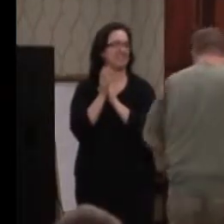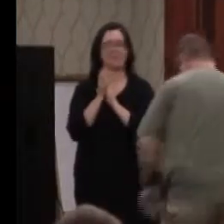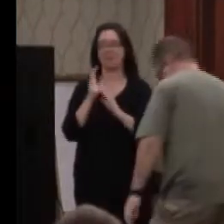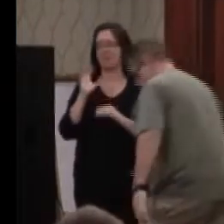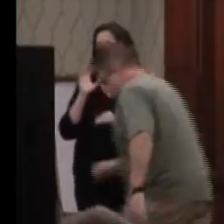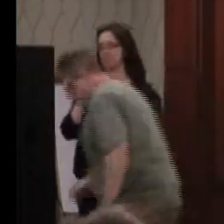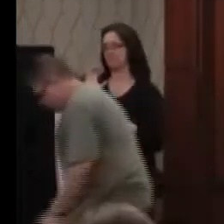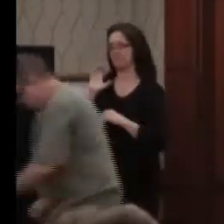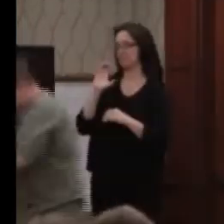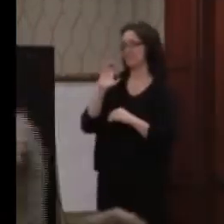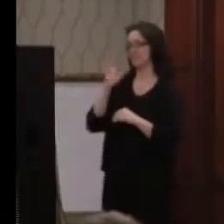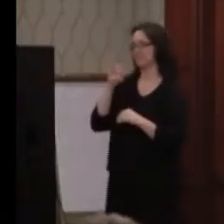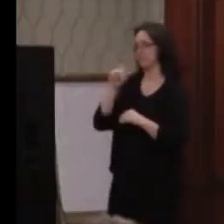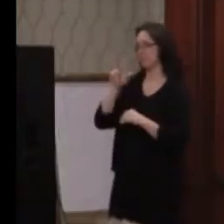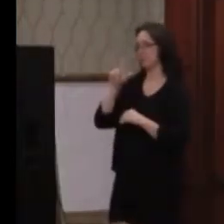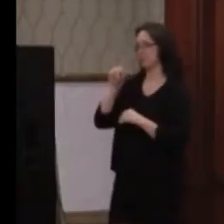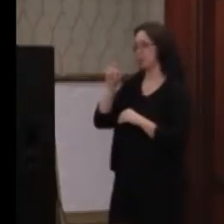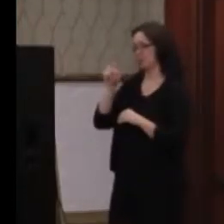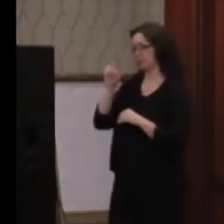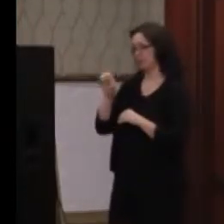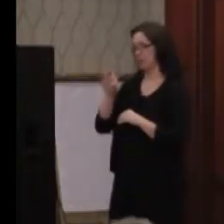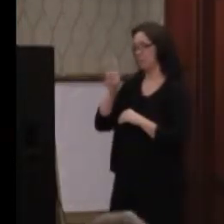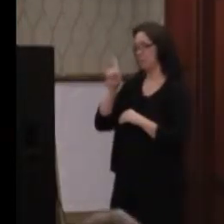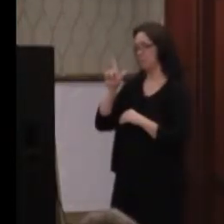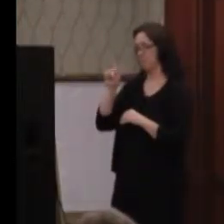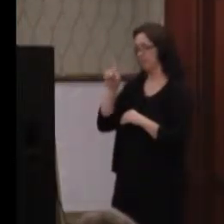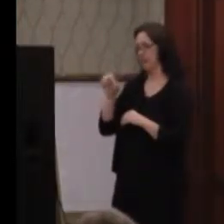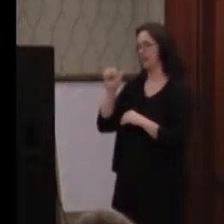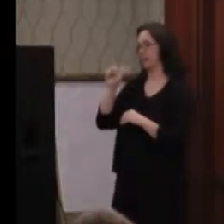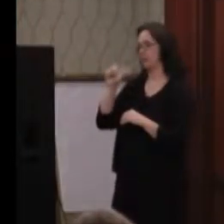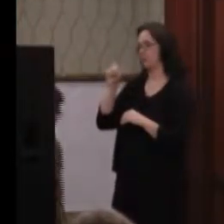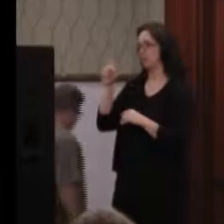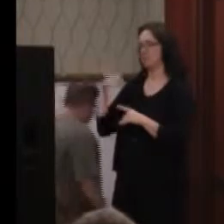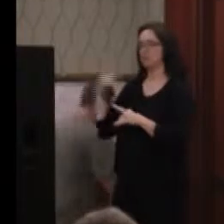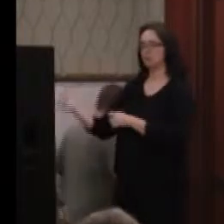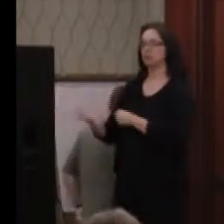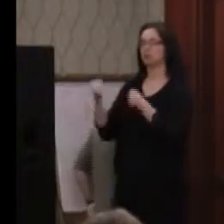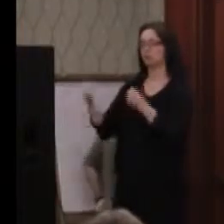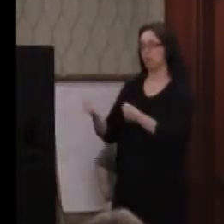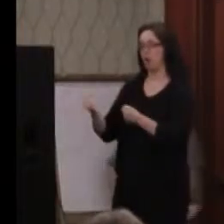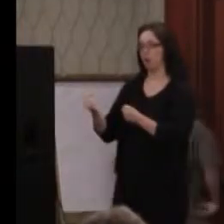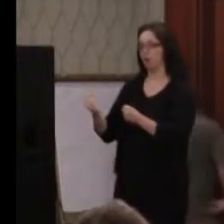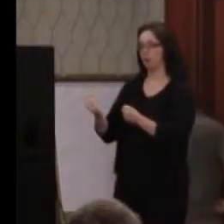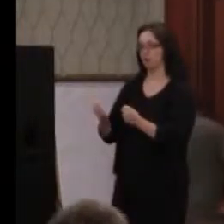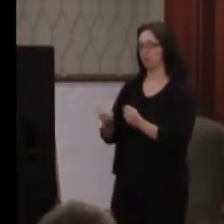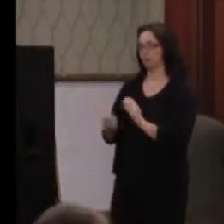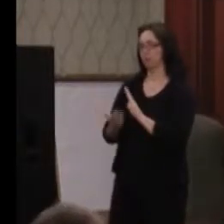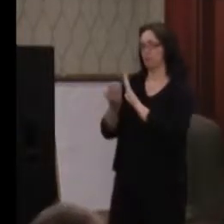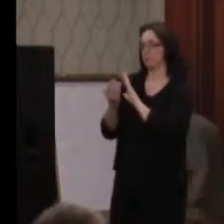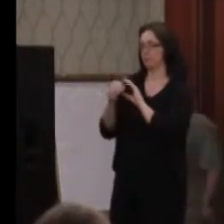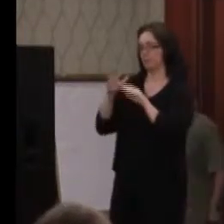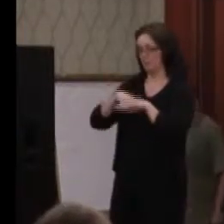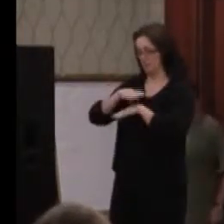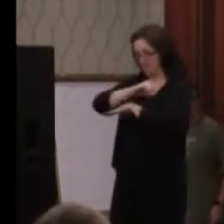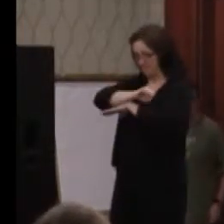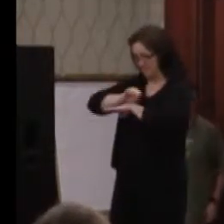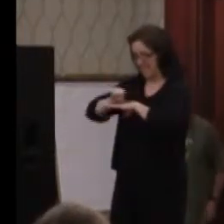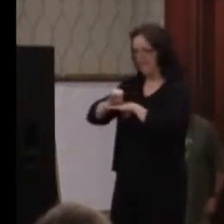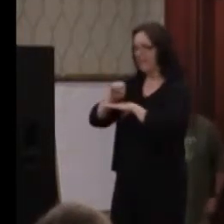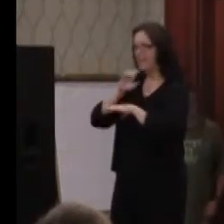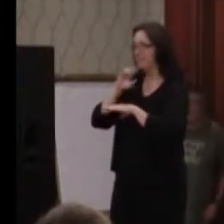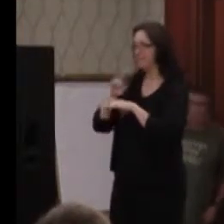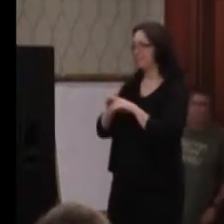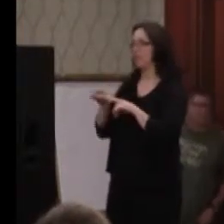Charlotte Blake Alston has a strong presence on stage and off. She carries